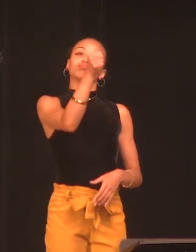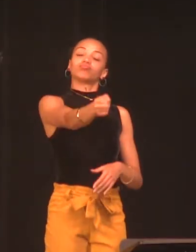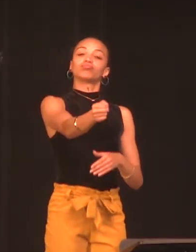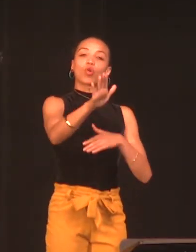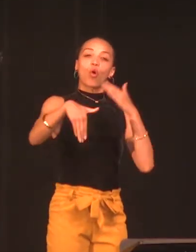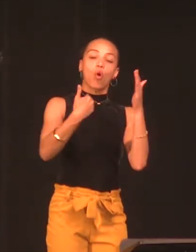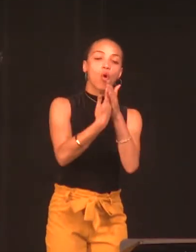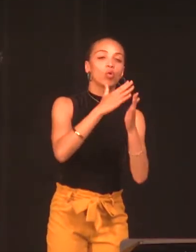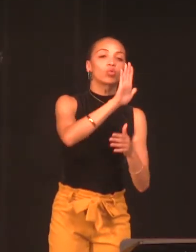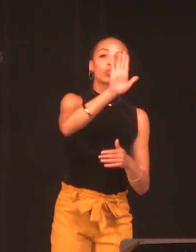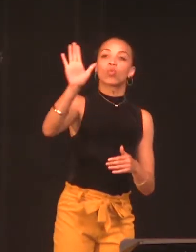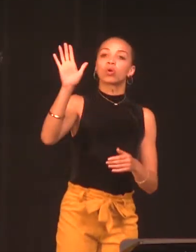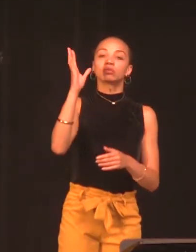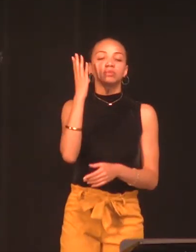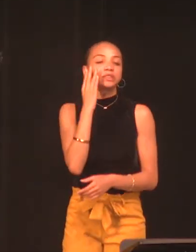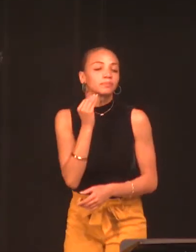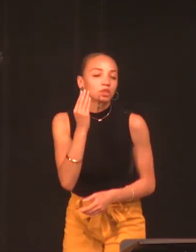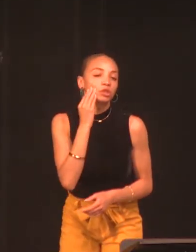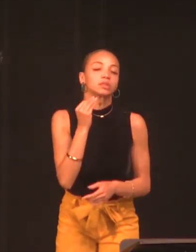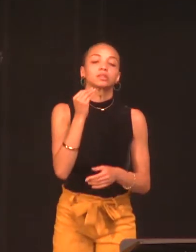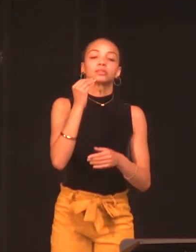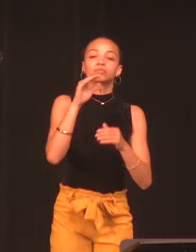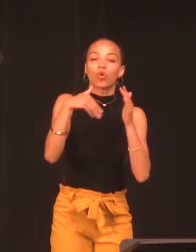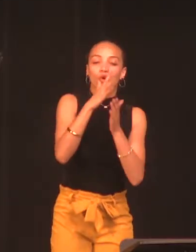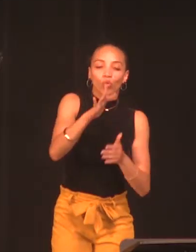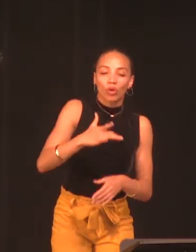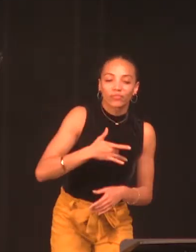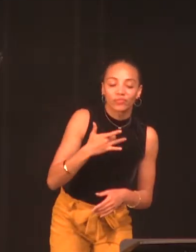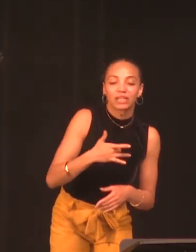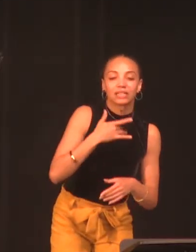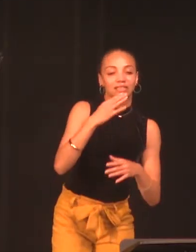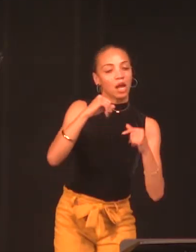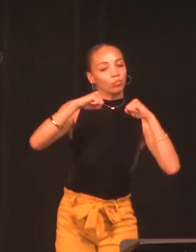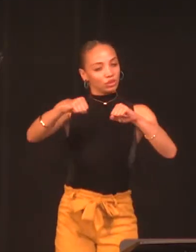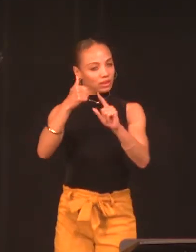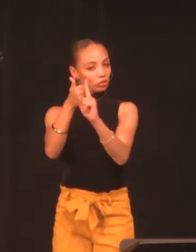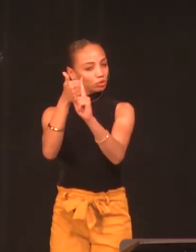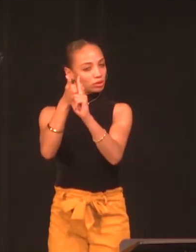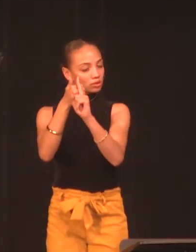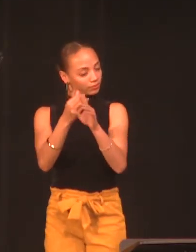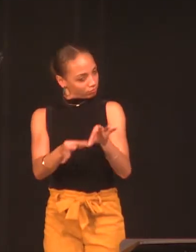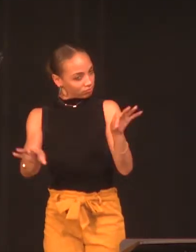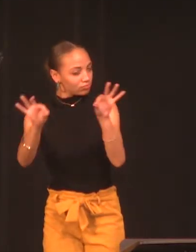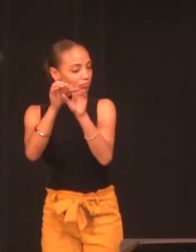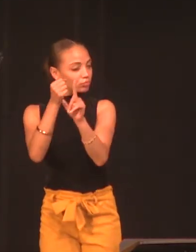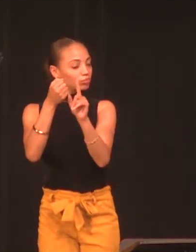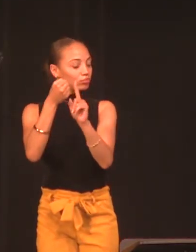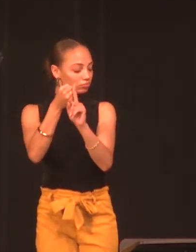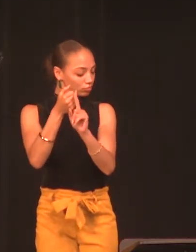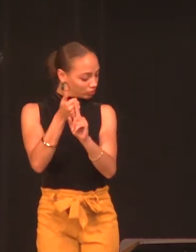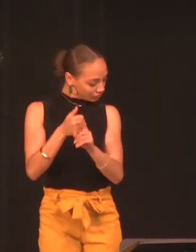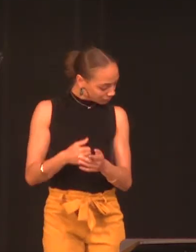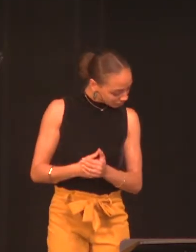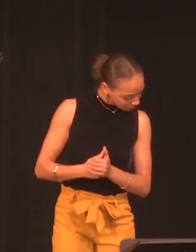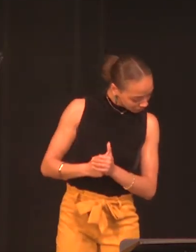Put yourself first. Make yourself a priority. Center yourself in your experiences and recognize